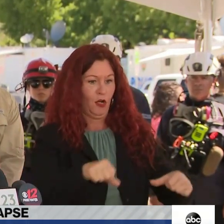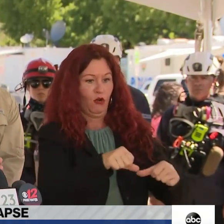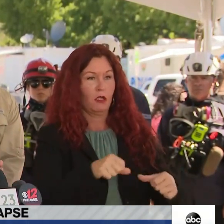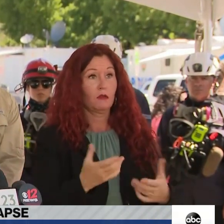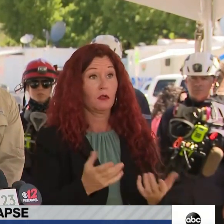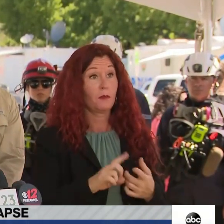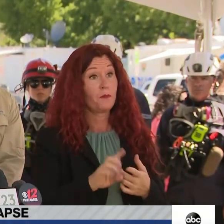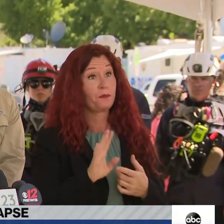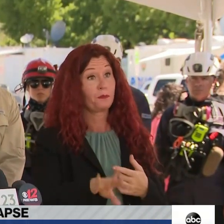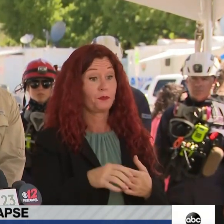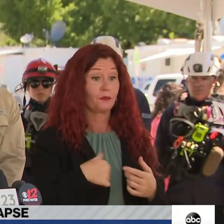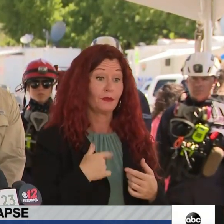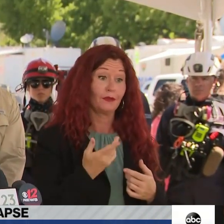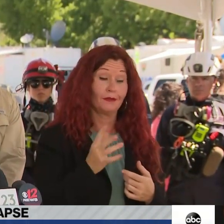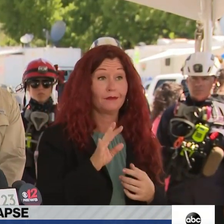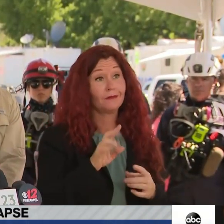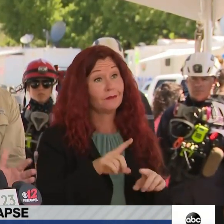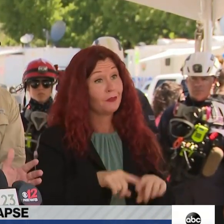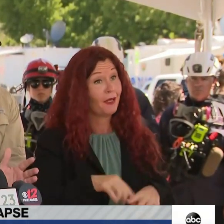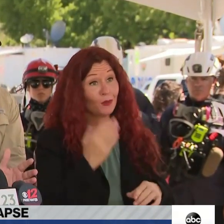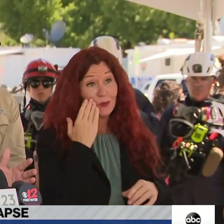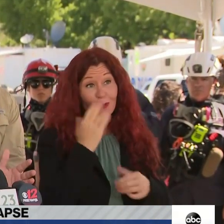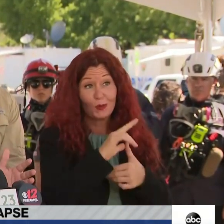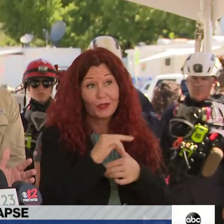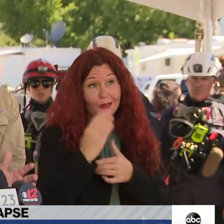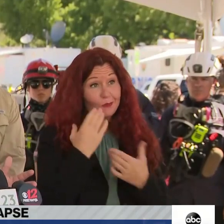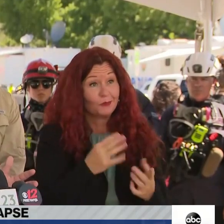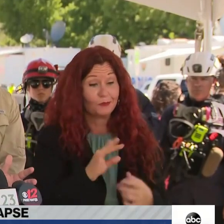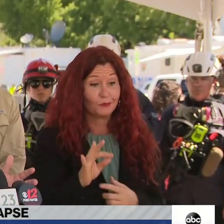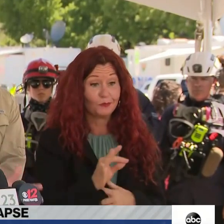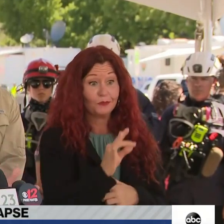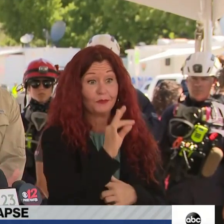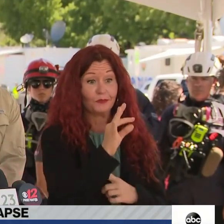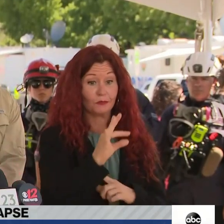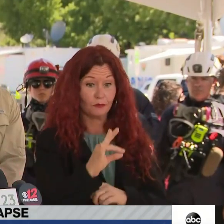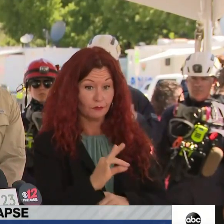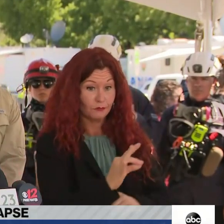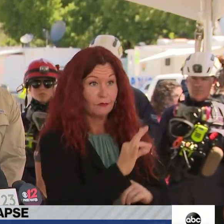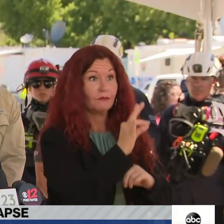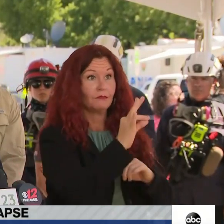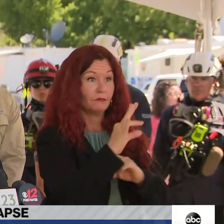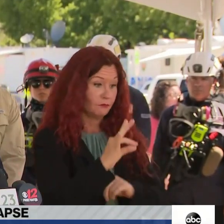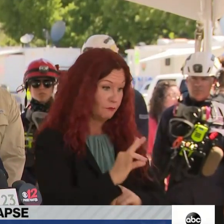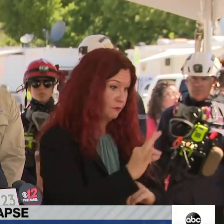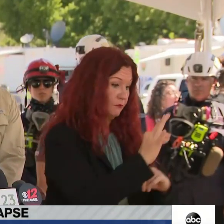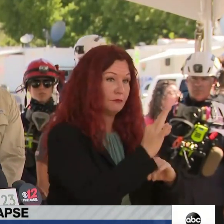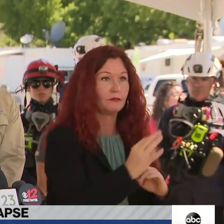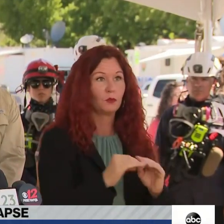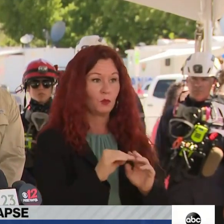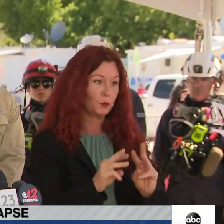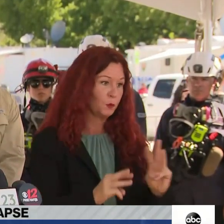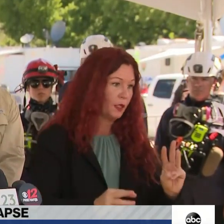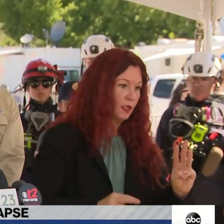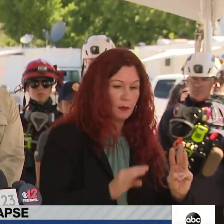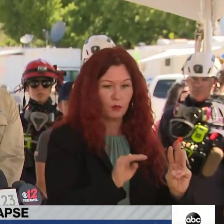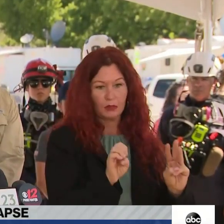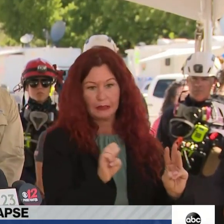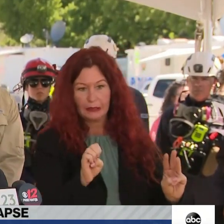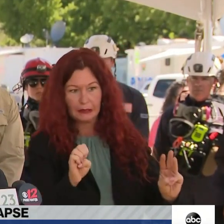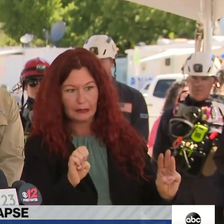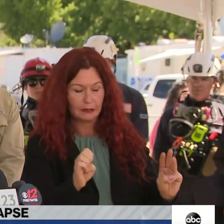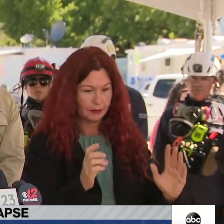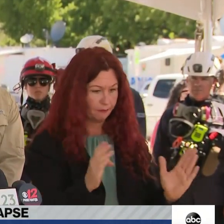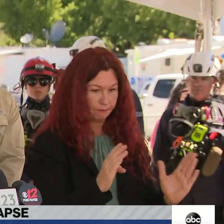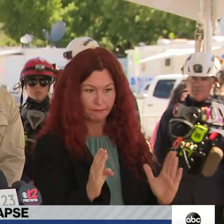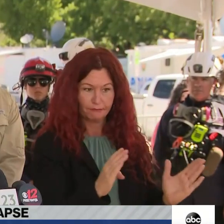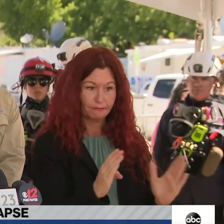actually nudged it back a little east. The further west the storm tracks, the less likely you're going to have impacts